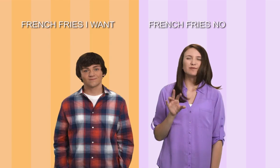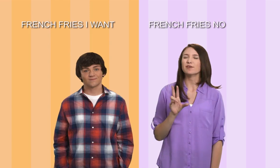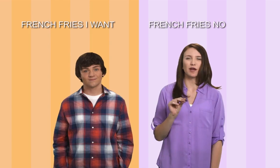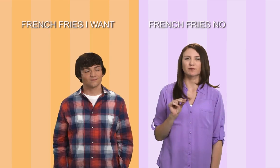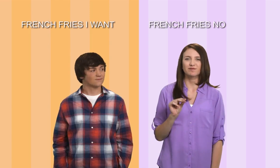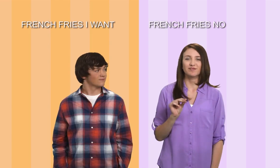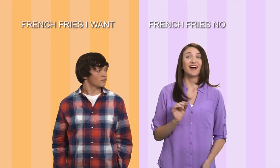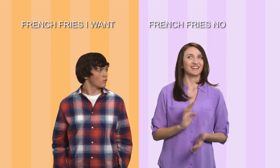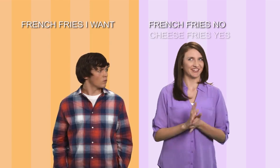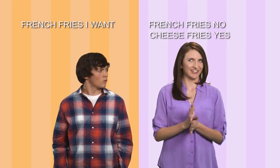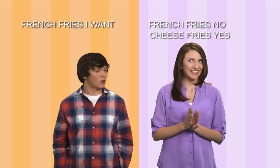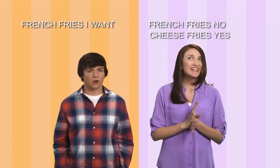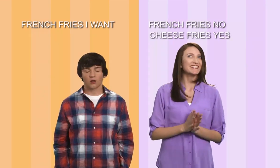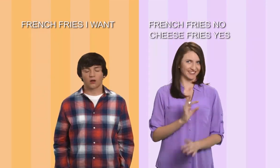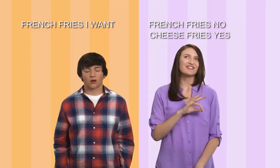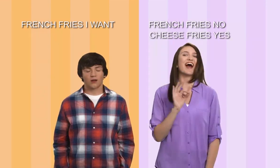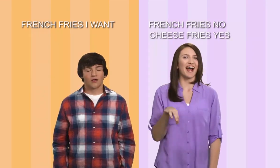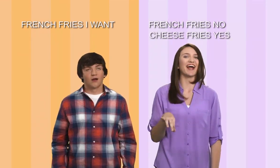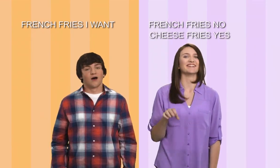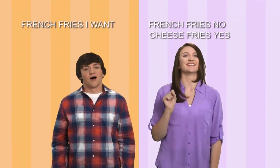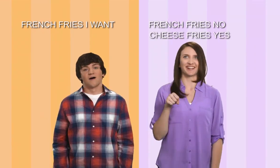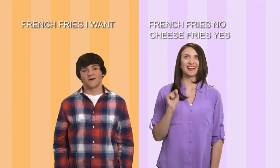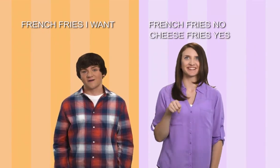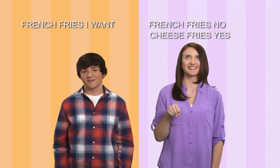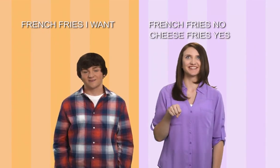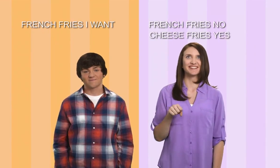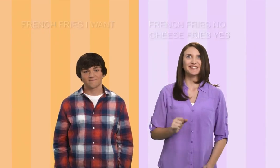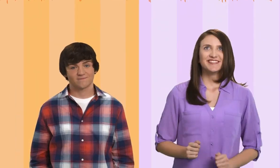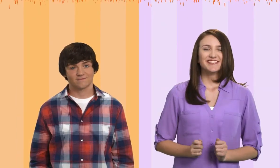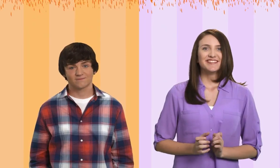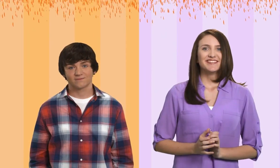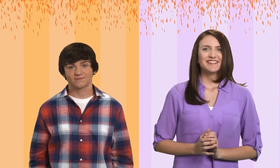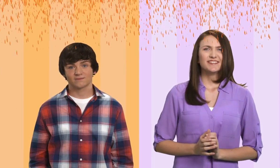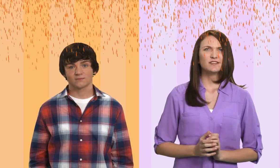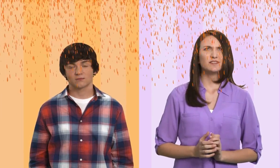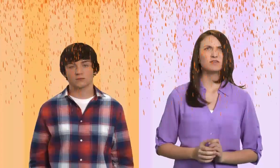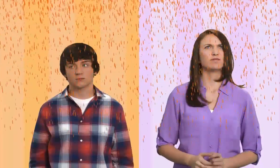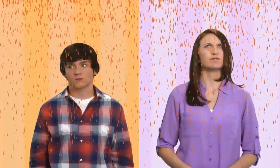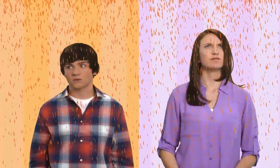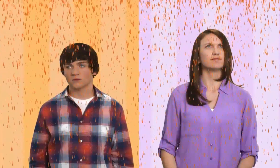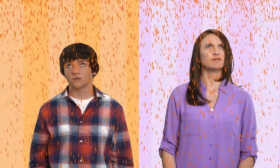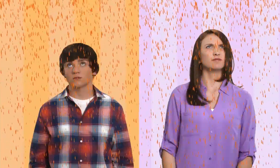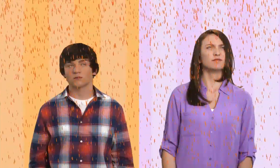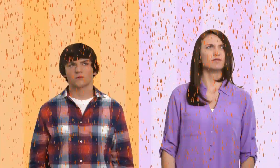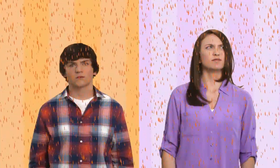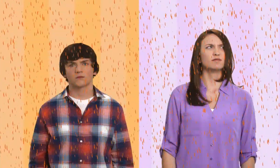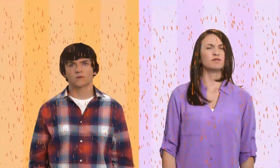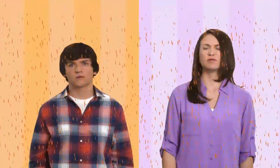No. Cheese fries, yes. Don't forget the extra